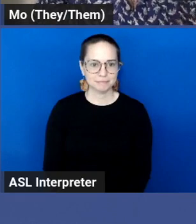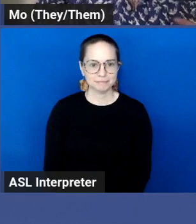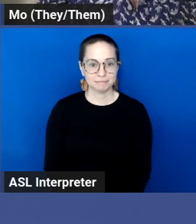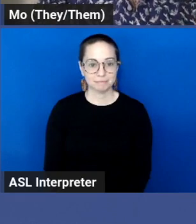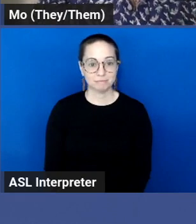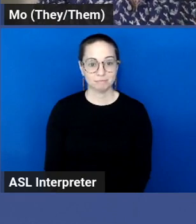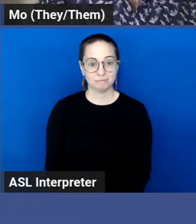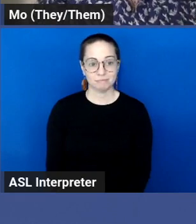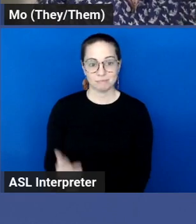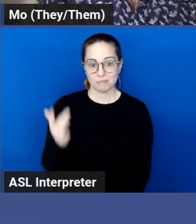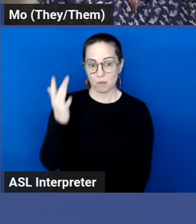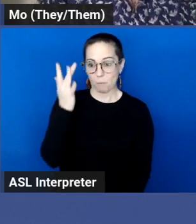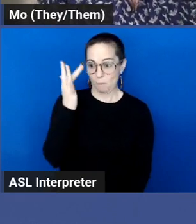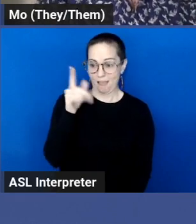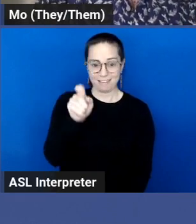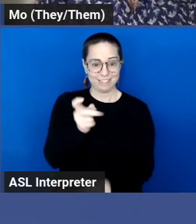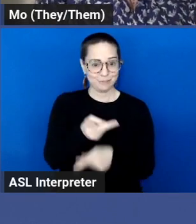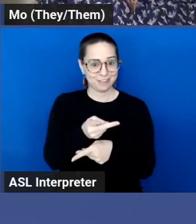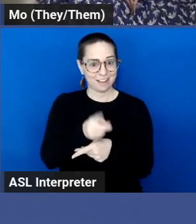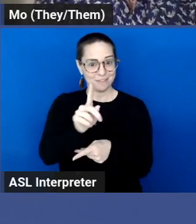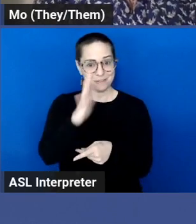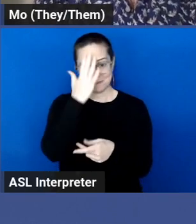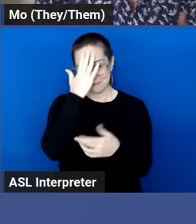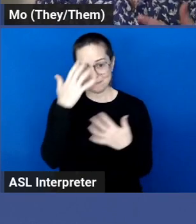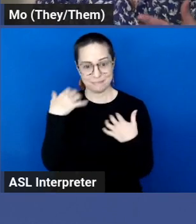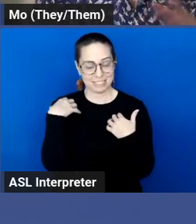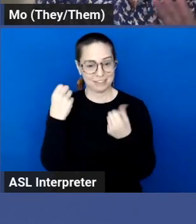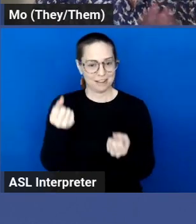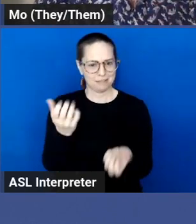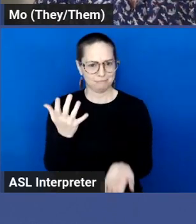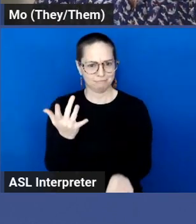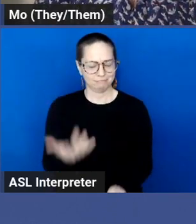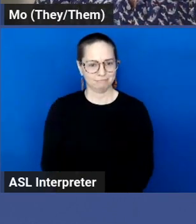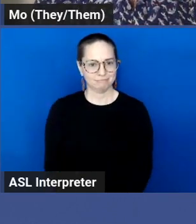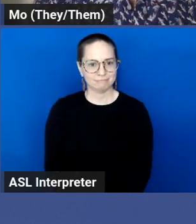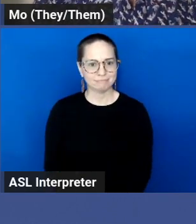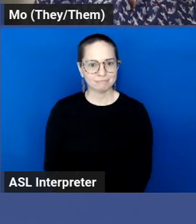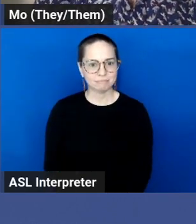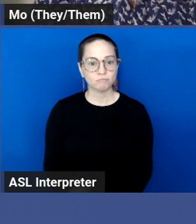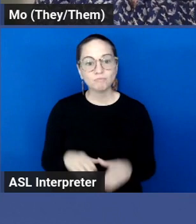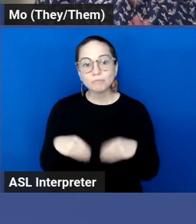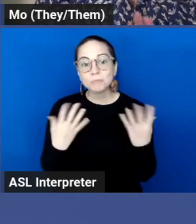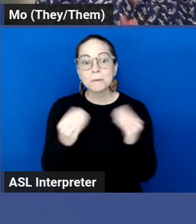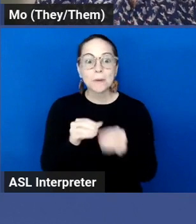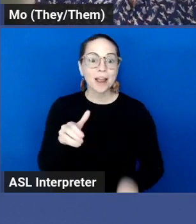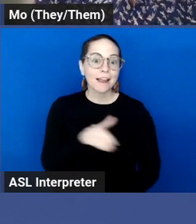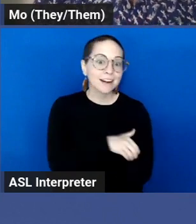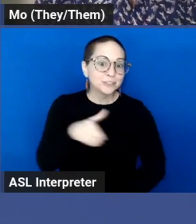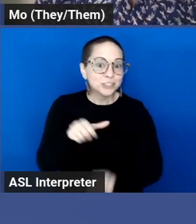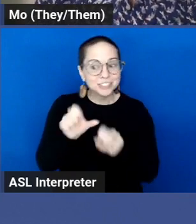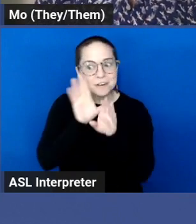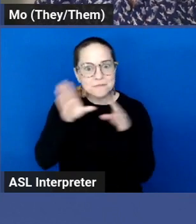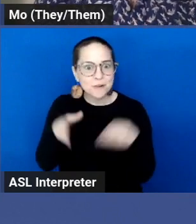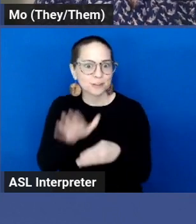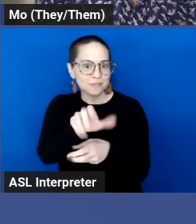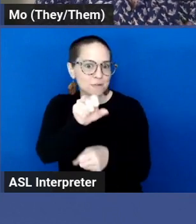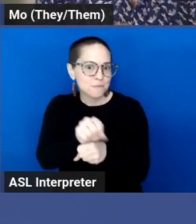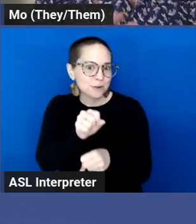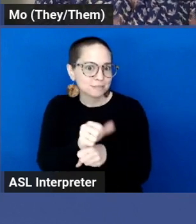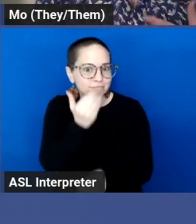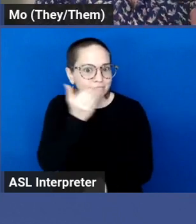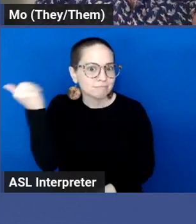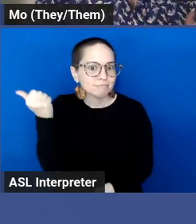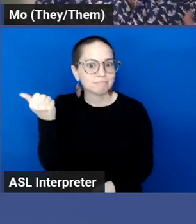So why should you take care of your mental health? It gives you more energy and you can focus on your work better. It gives